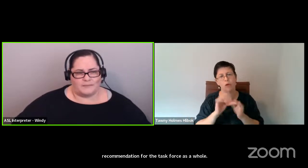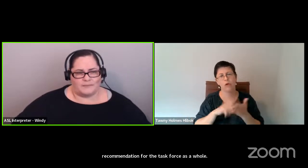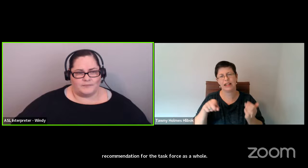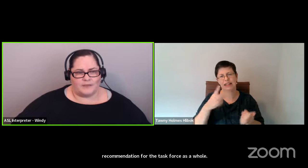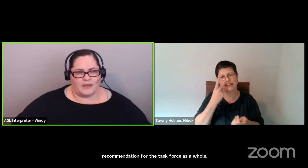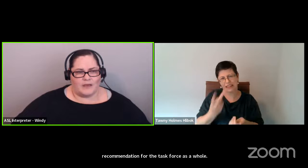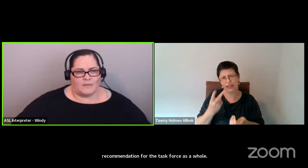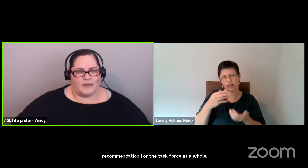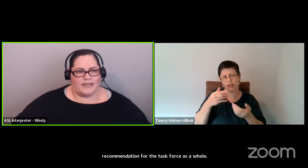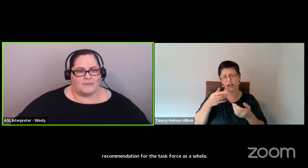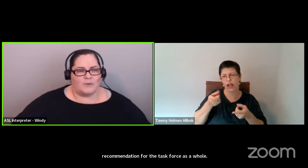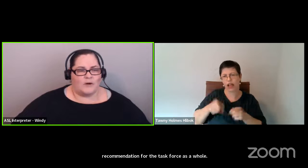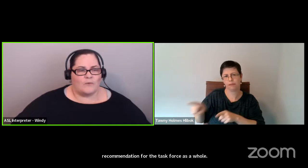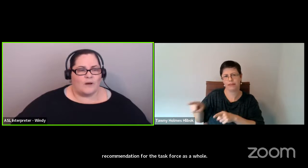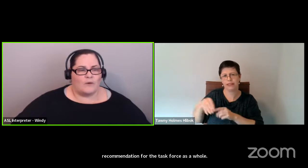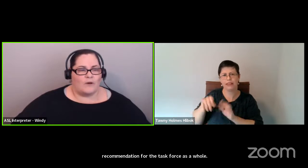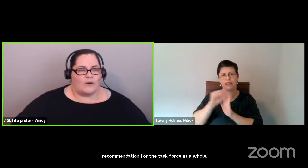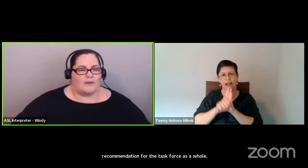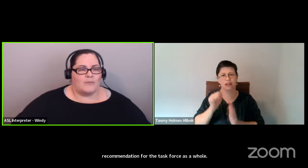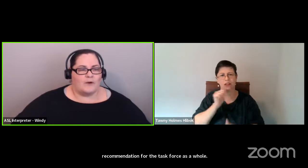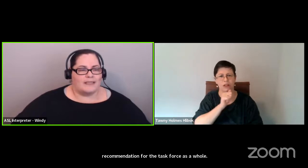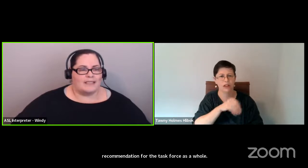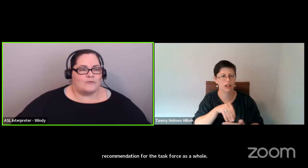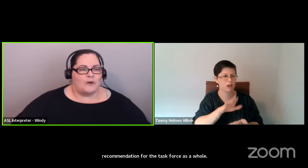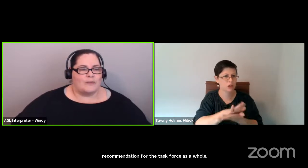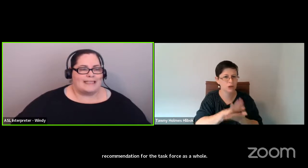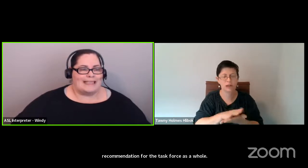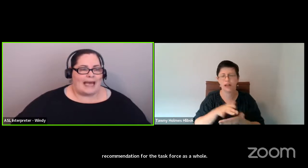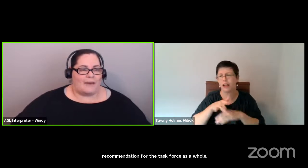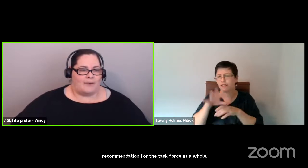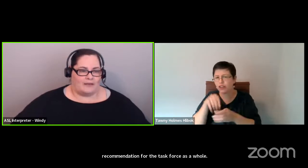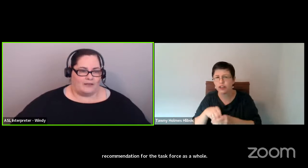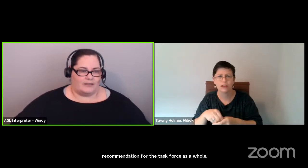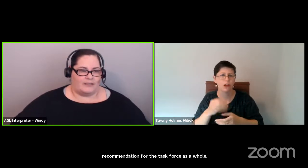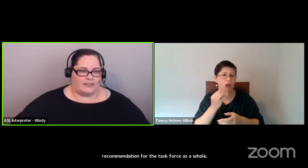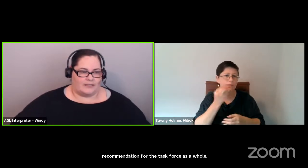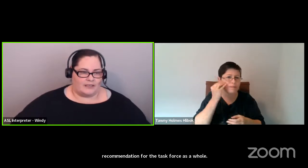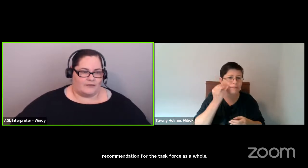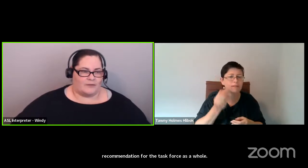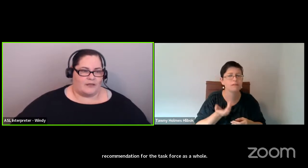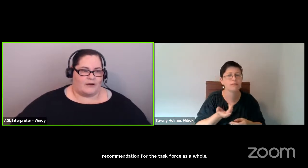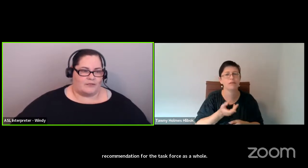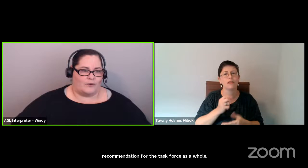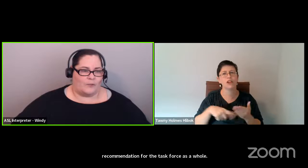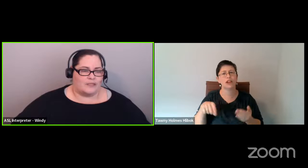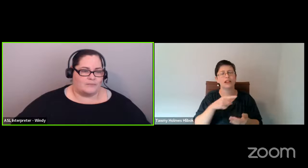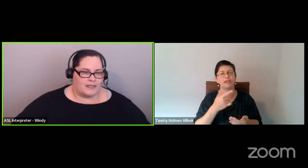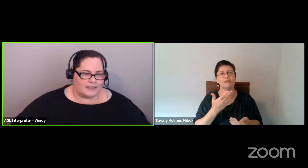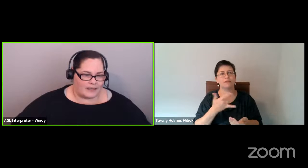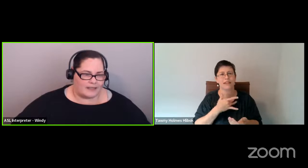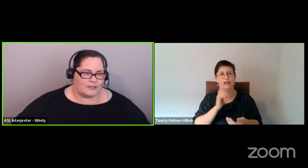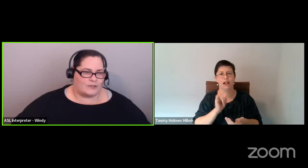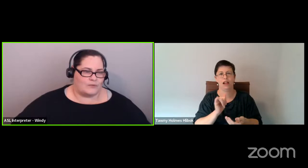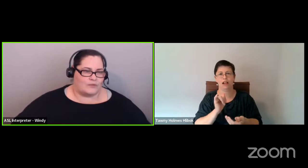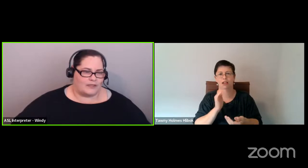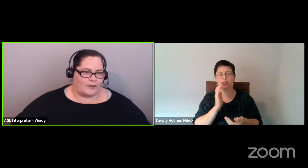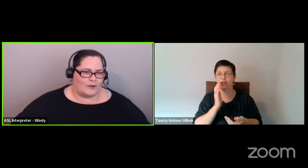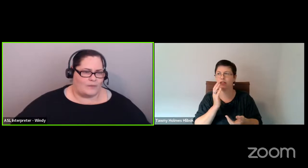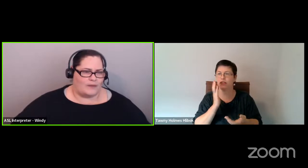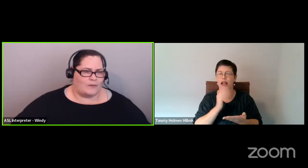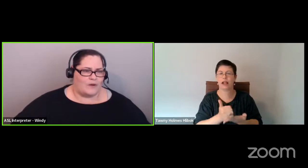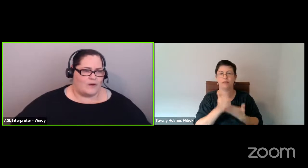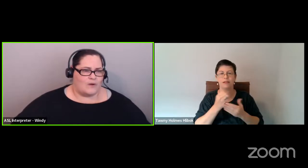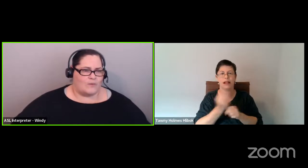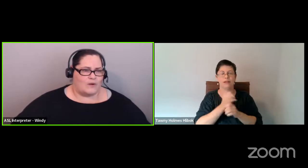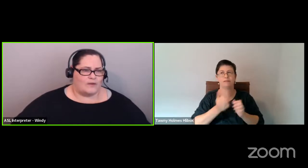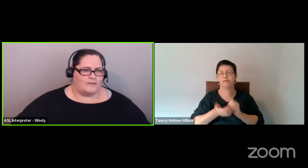options. But it's important, the important thing is what we see happening currently in the state of Arizona, what's being done in schools and at